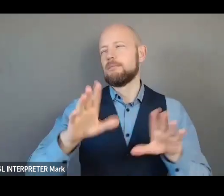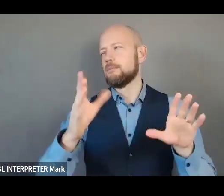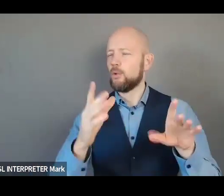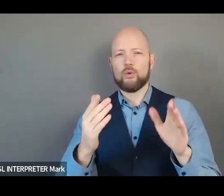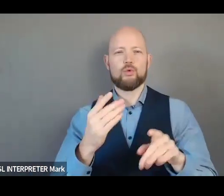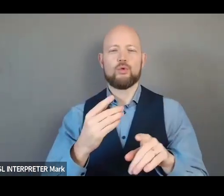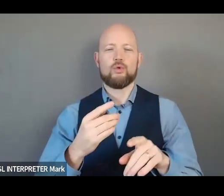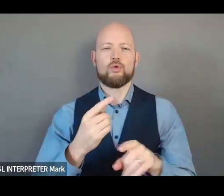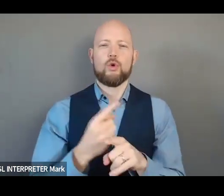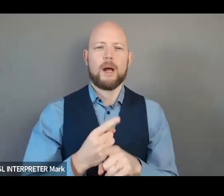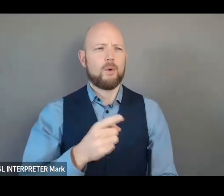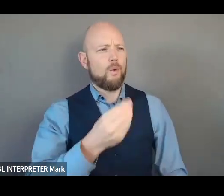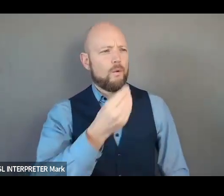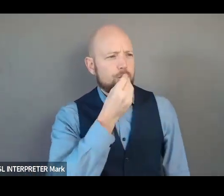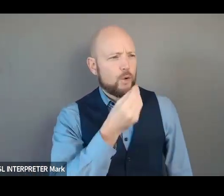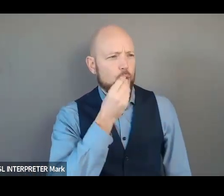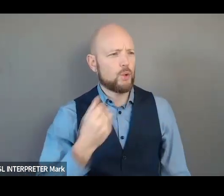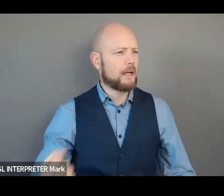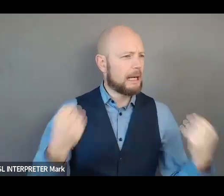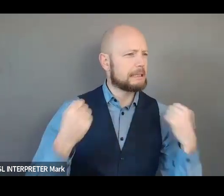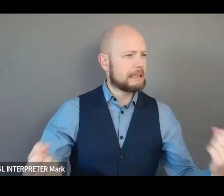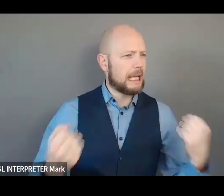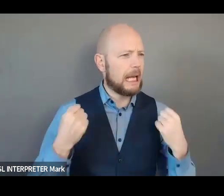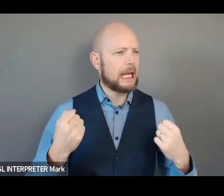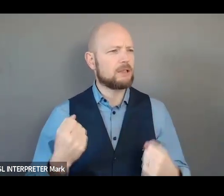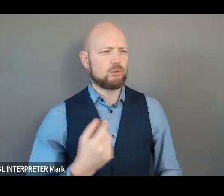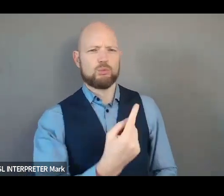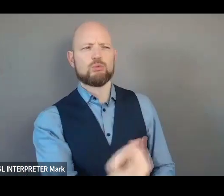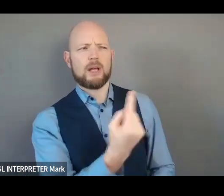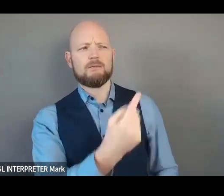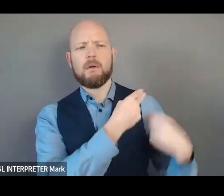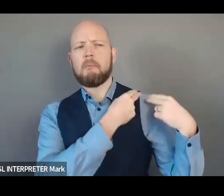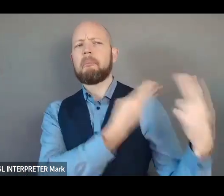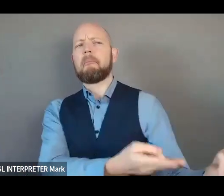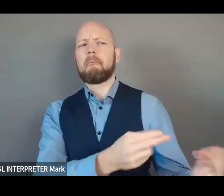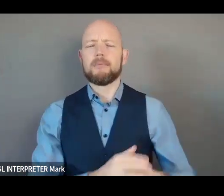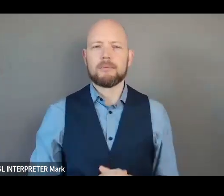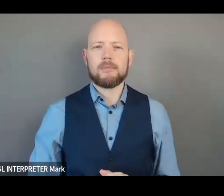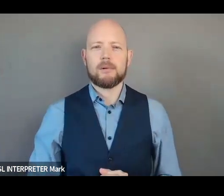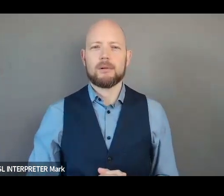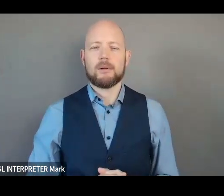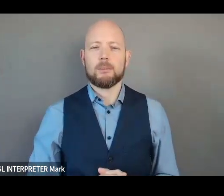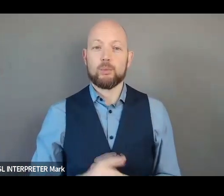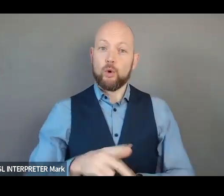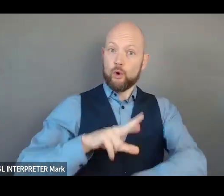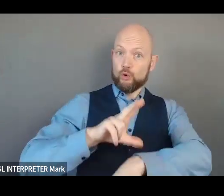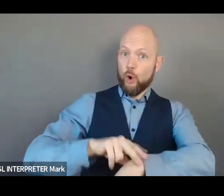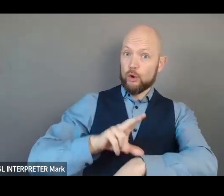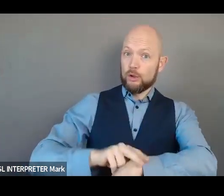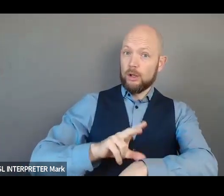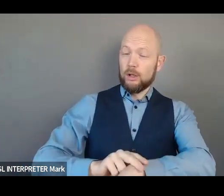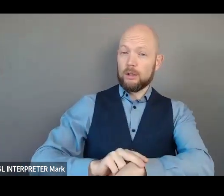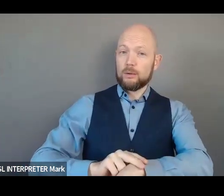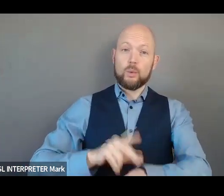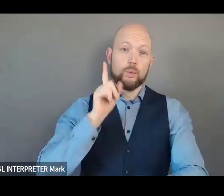or exercise advice, etc. So the focus is very much on the individual. But by speaking to gynecologists, they're saying to us that people are